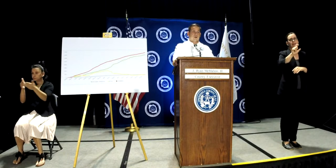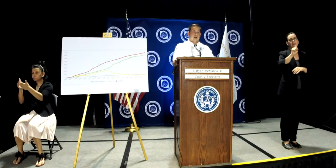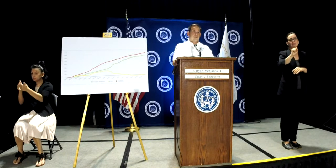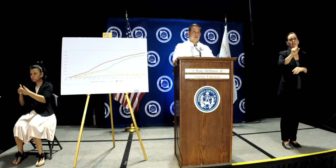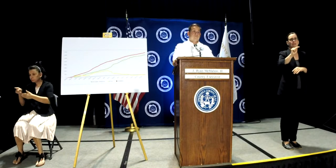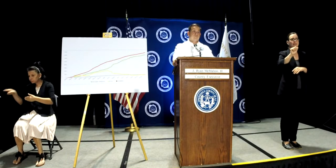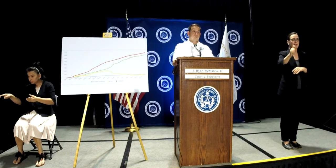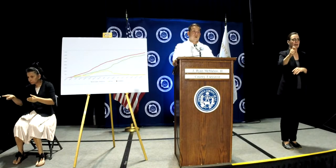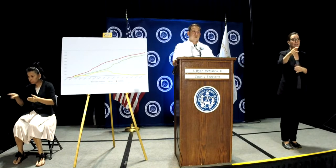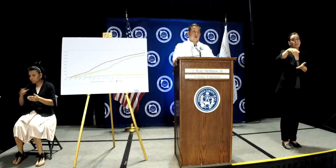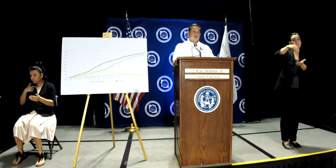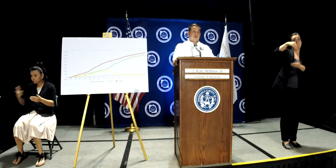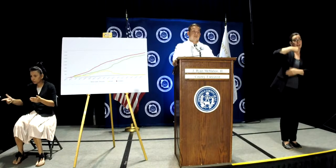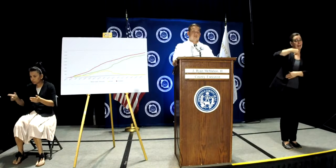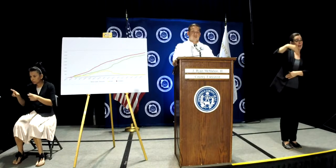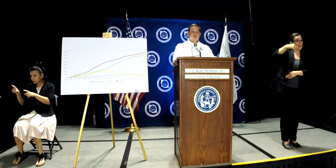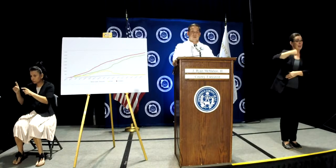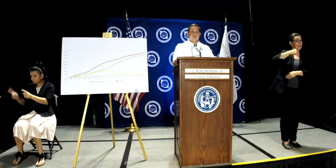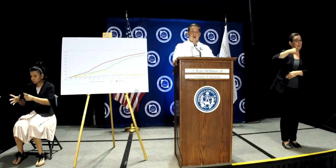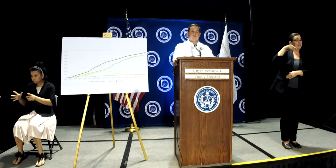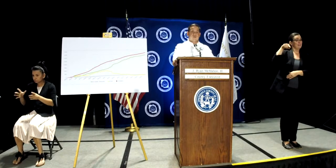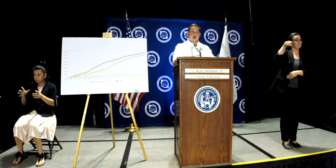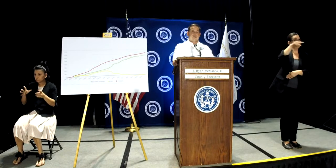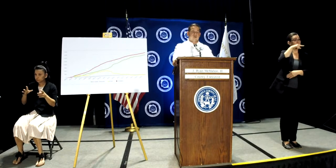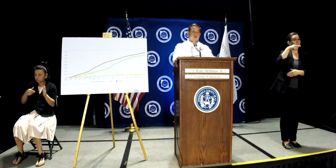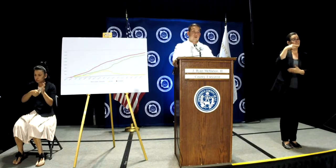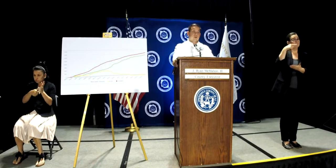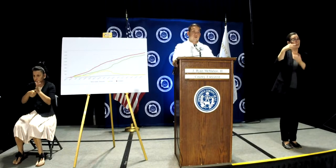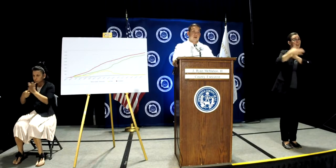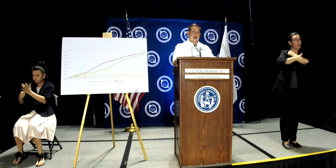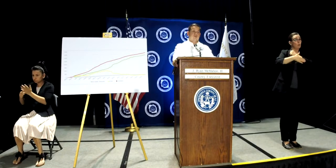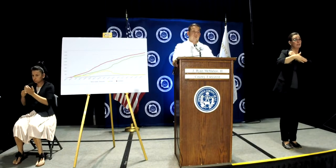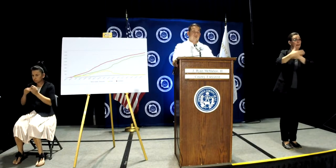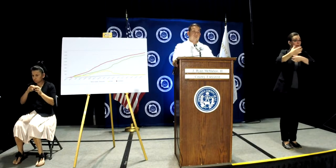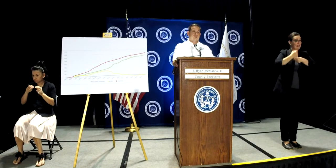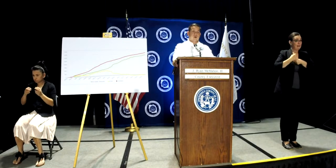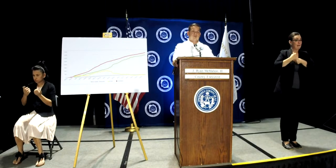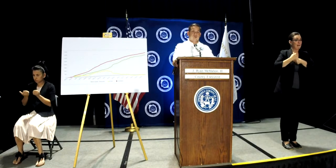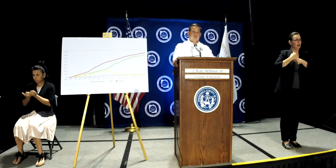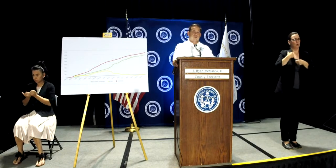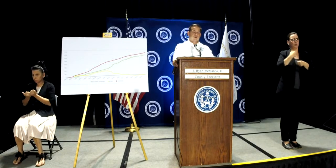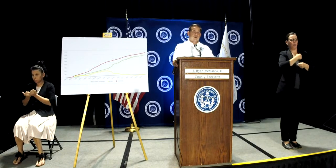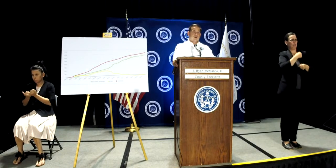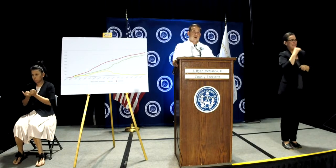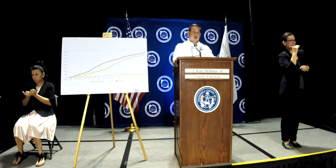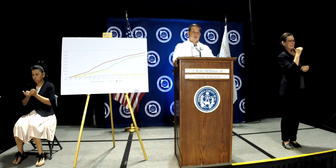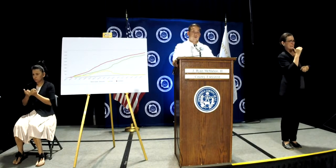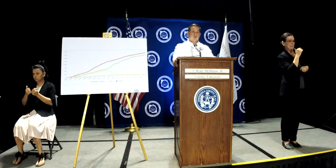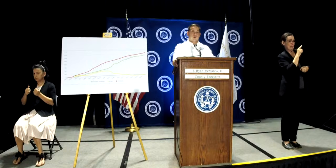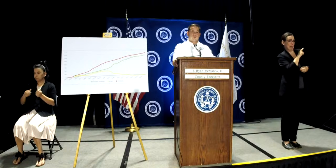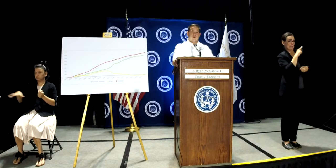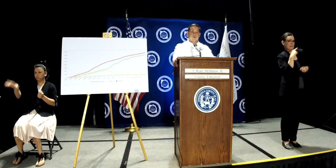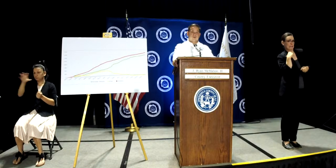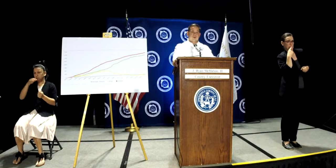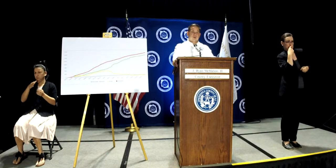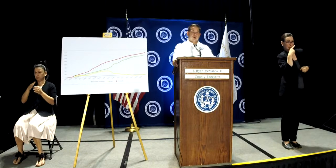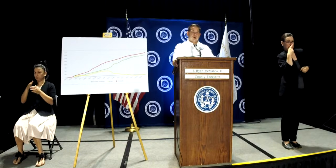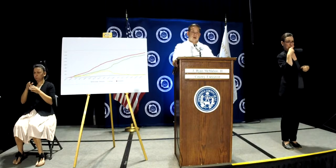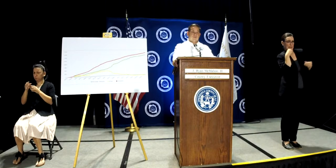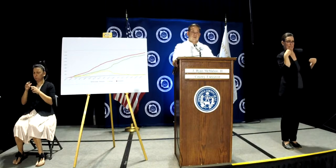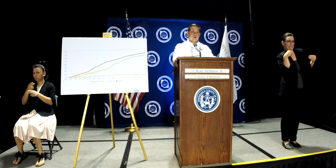will there not be, and make decisions based off of that. Certainly there's going to have to be some disruption to the